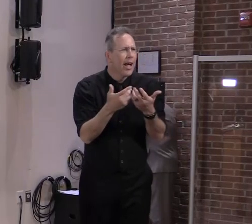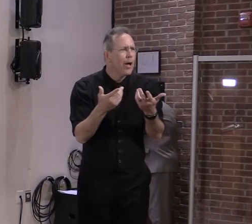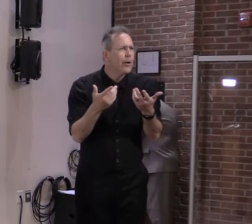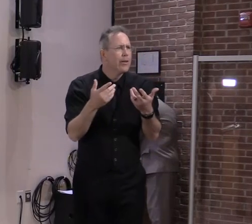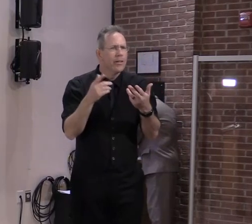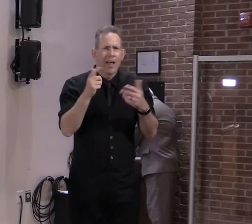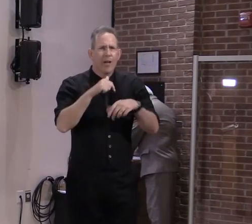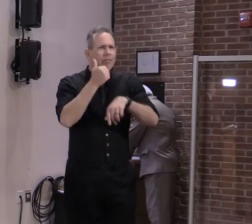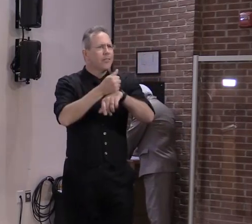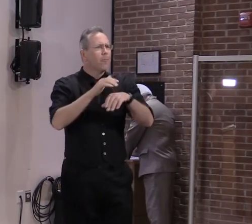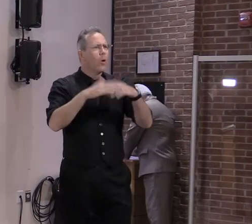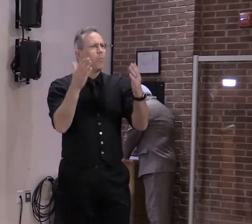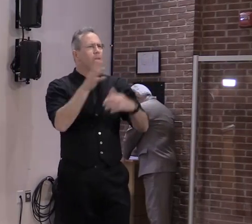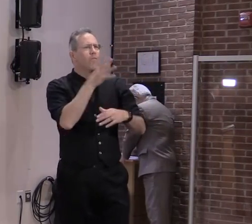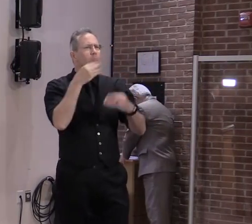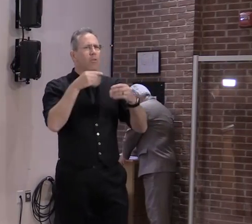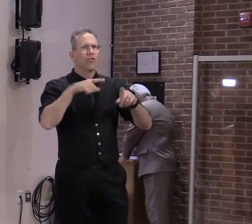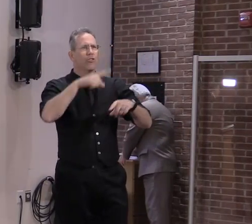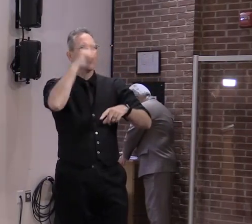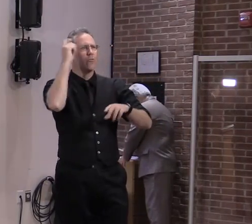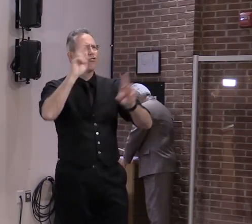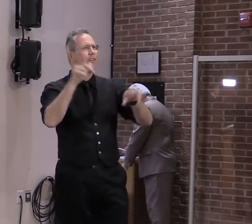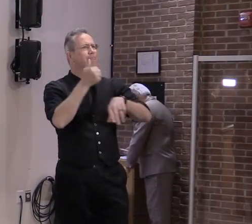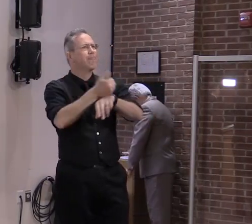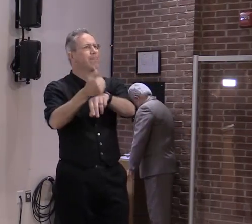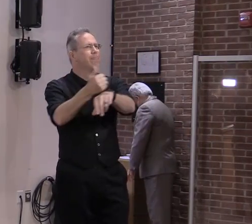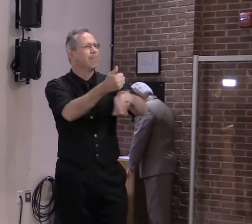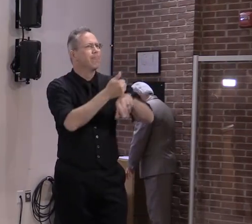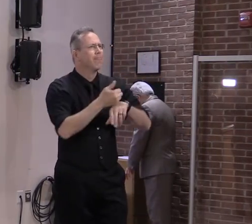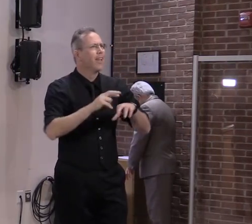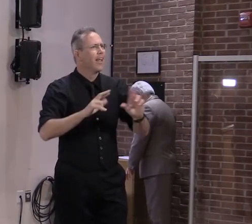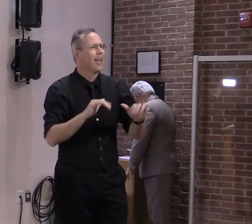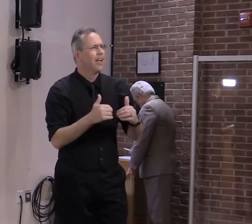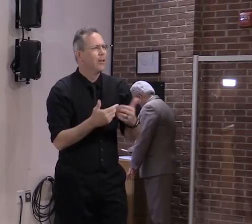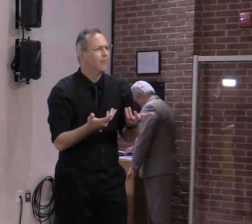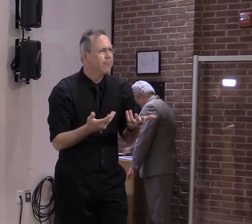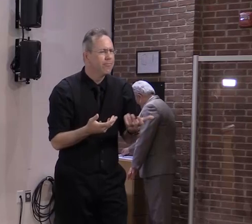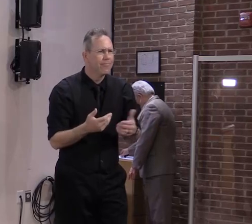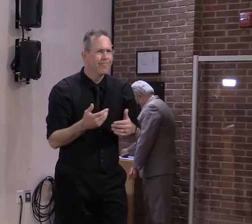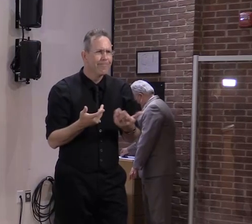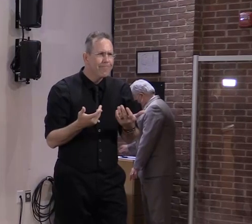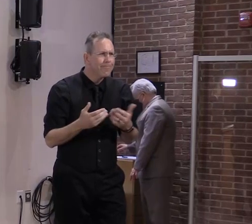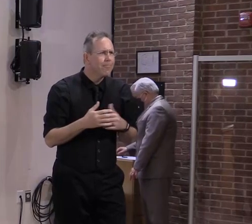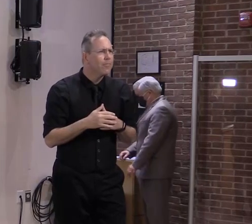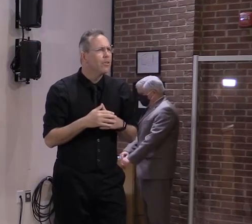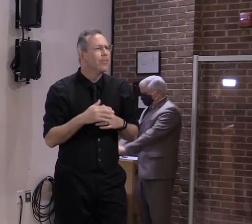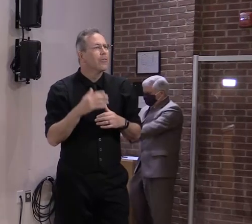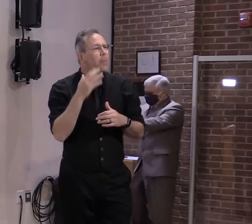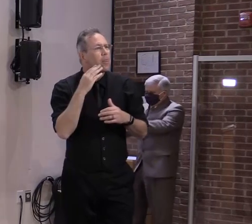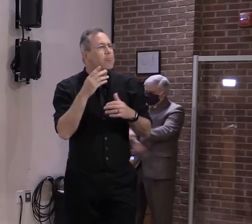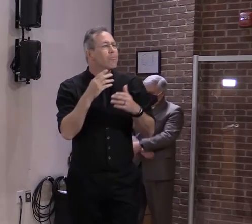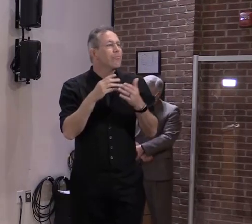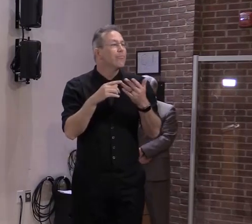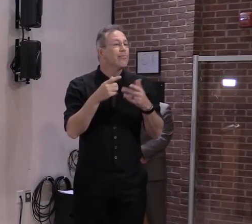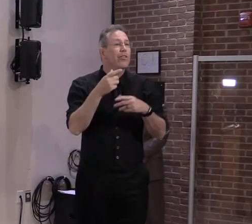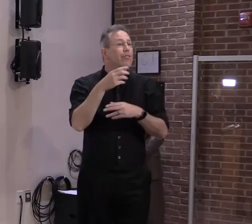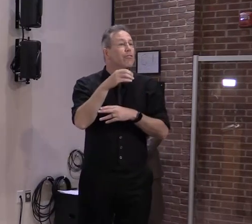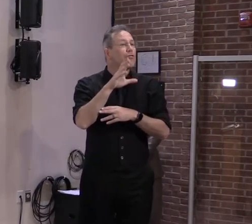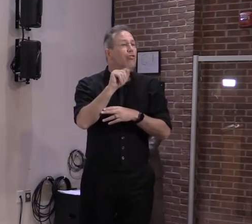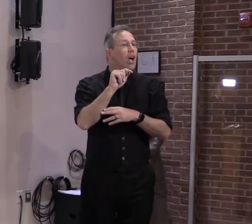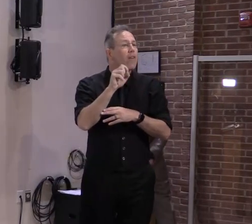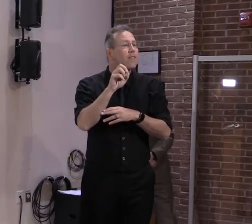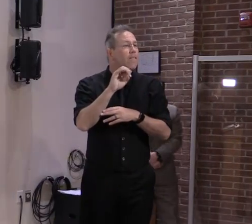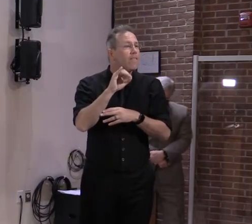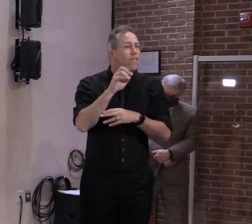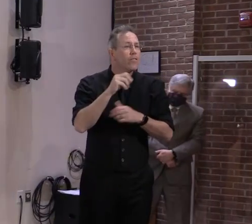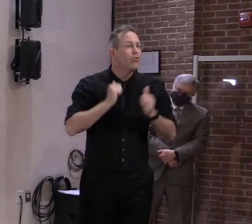And one reader said apparently they were at a craft show, a big one at the University Mall, and customers